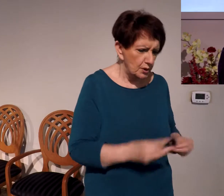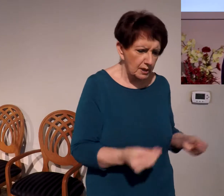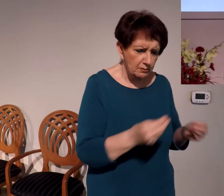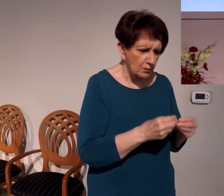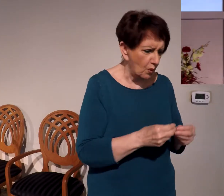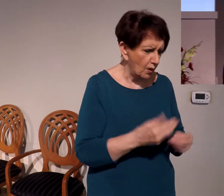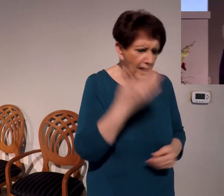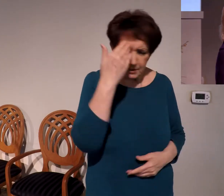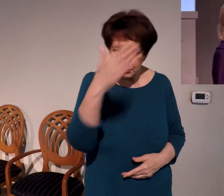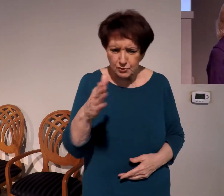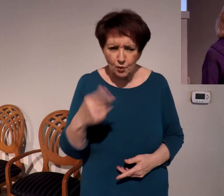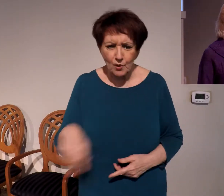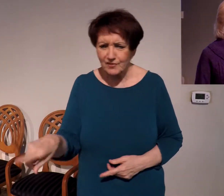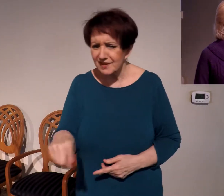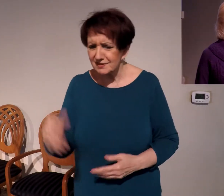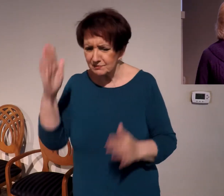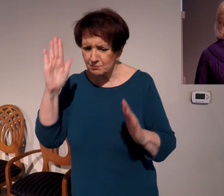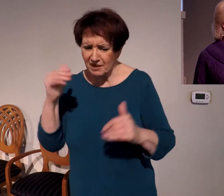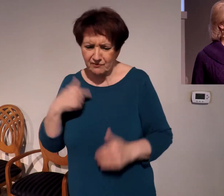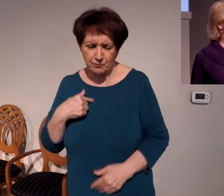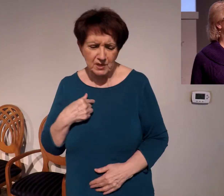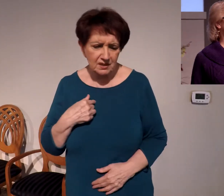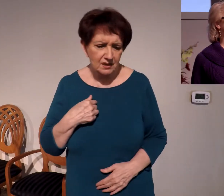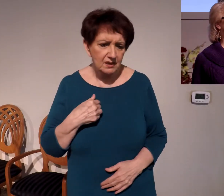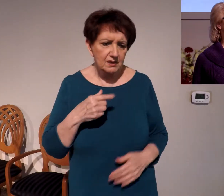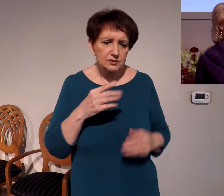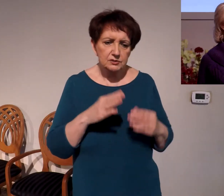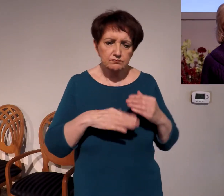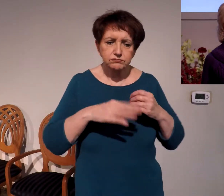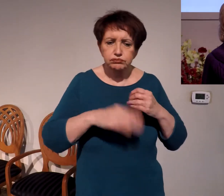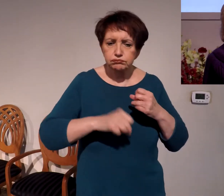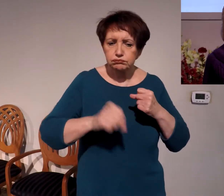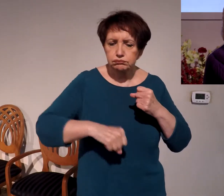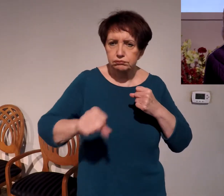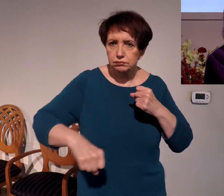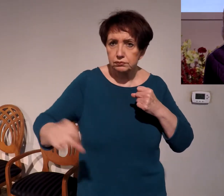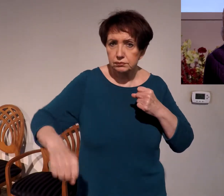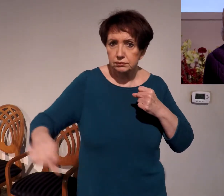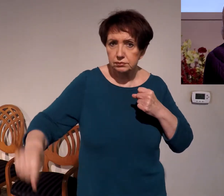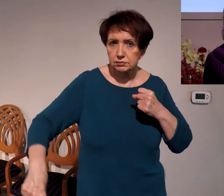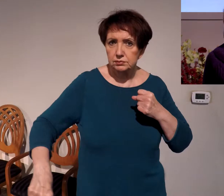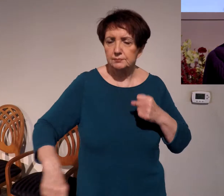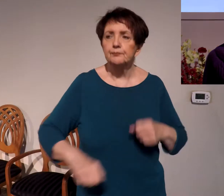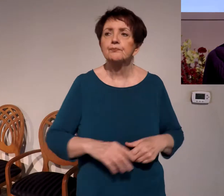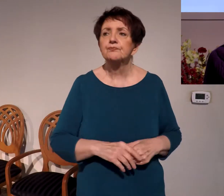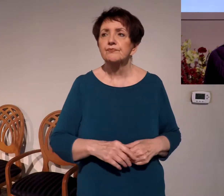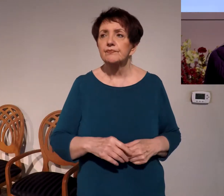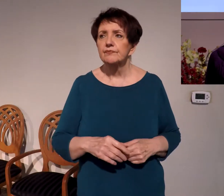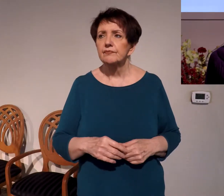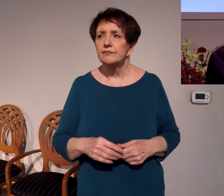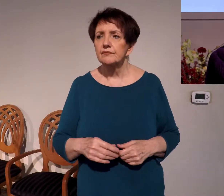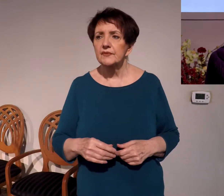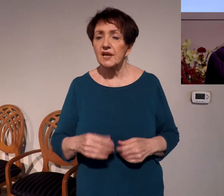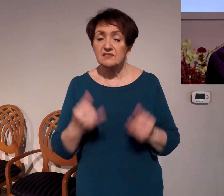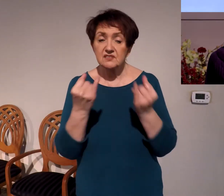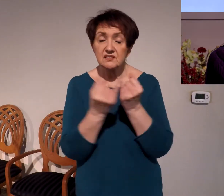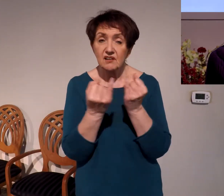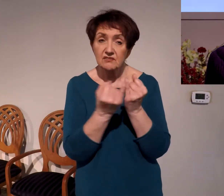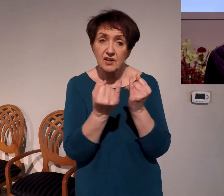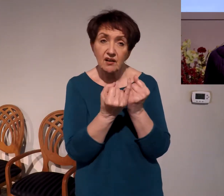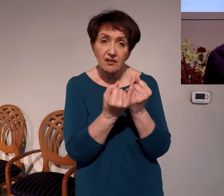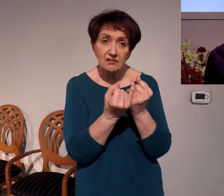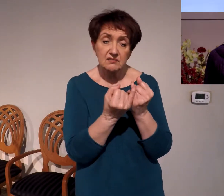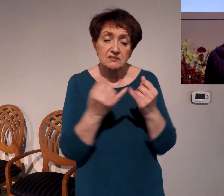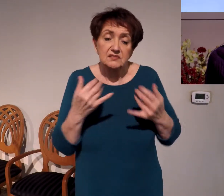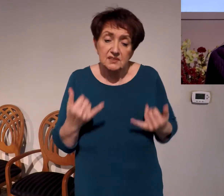of me. Oh my gosh. On and on and on and on and on, right? And do you see that it is that self-talk that is now